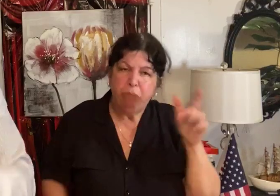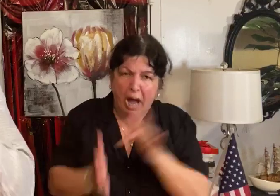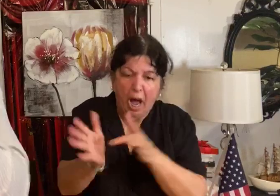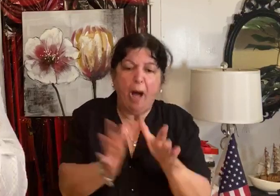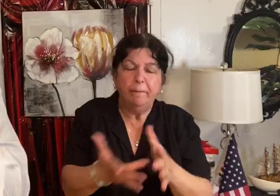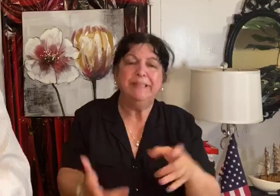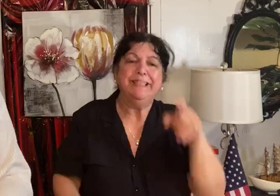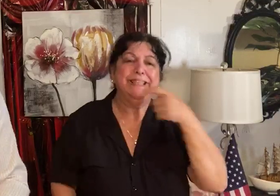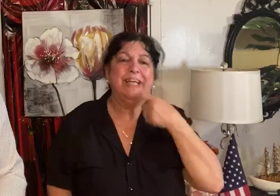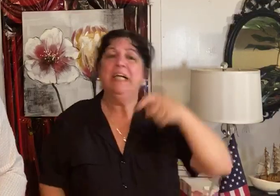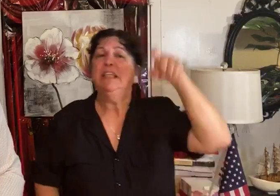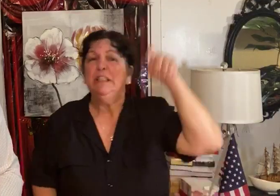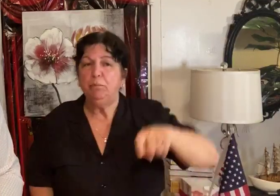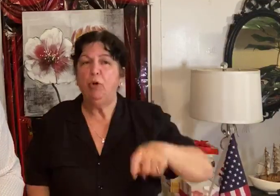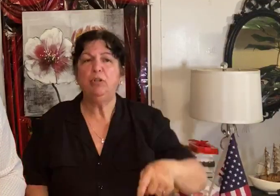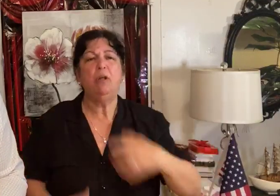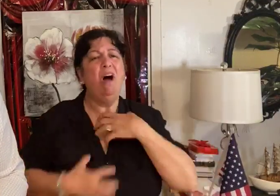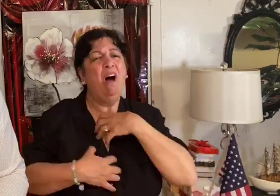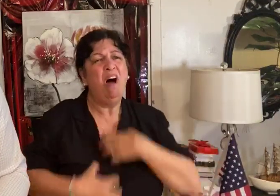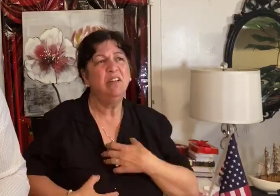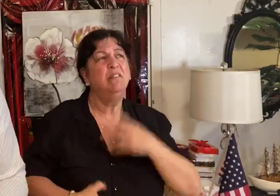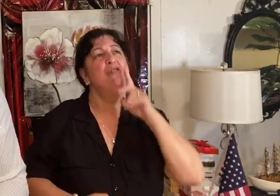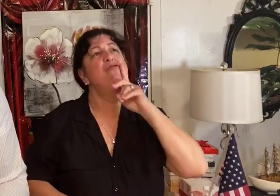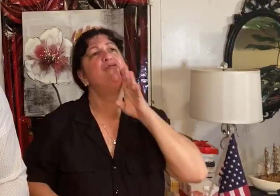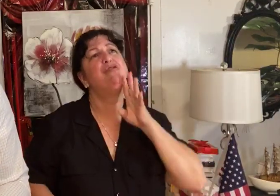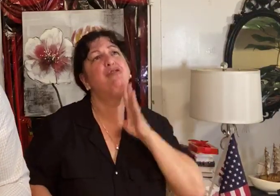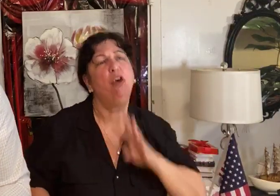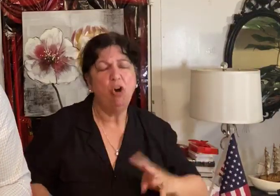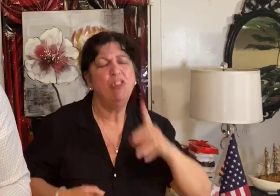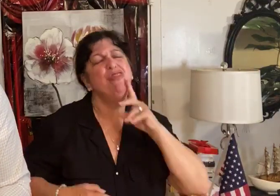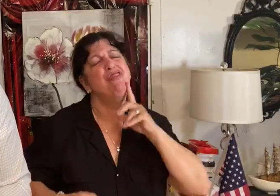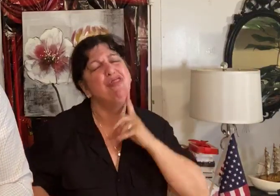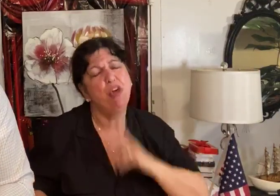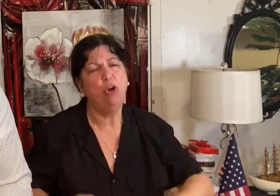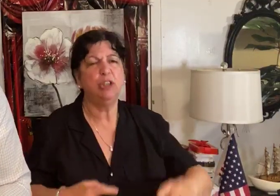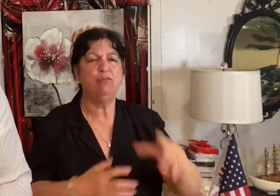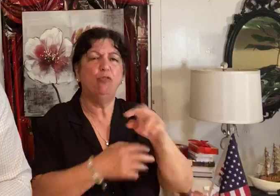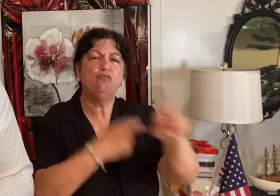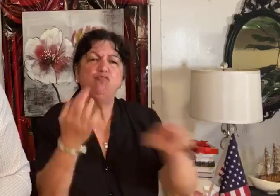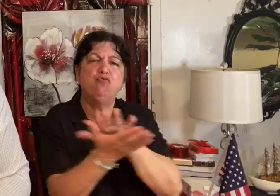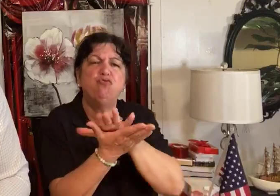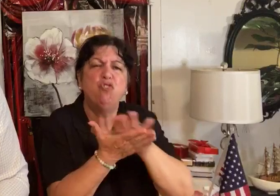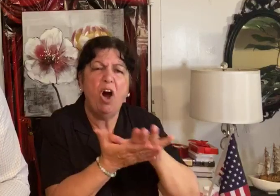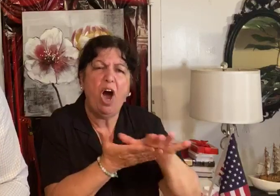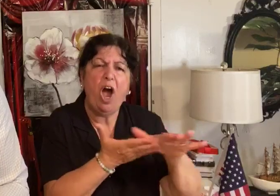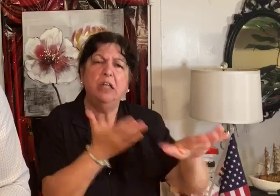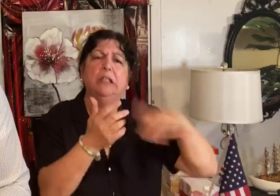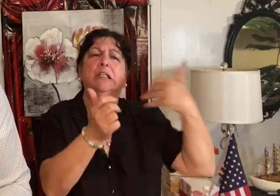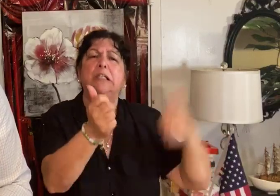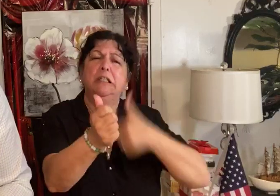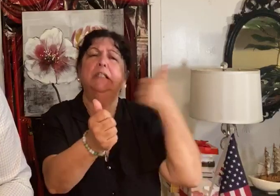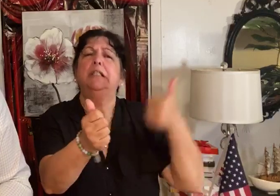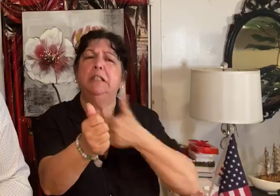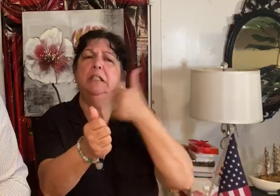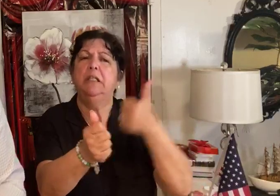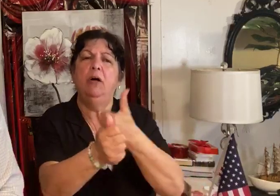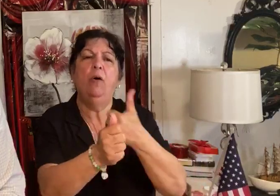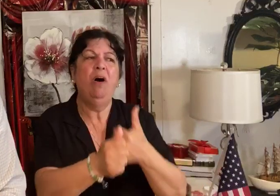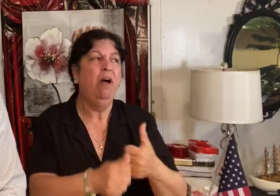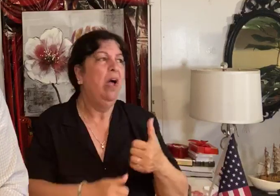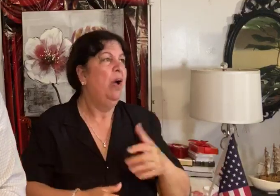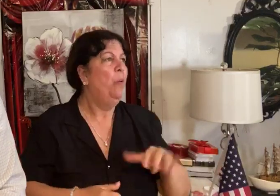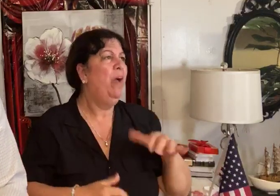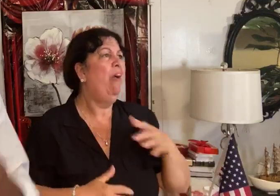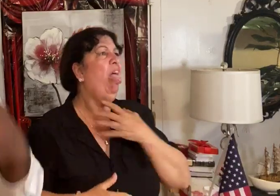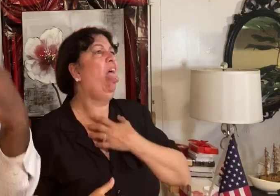says we're to hunger and thirst after righteousness. And we don't seem to hunger and thirst after righteousness. We seem to rather hunger and thirst after